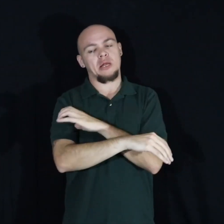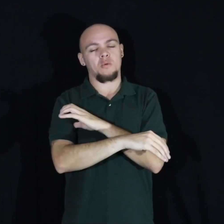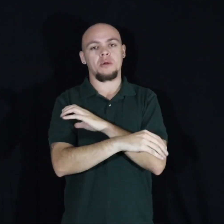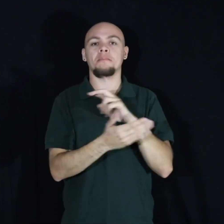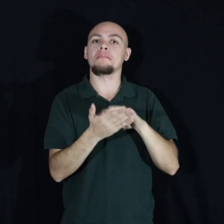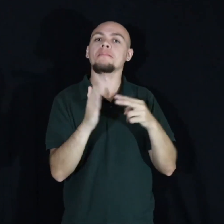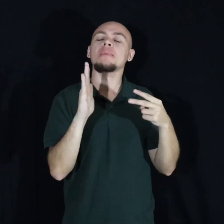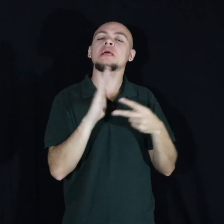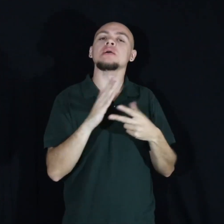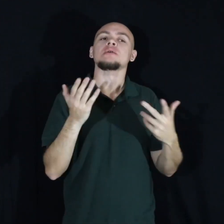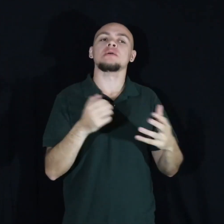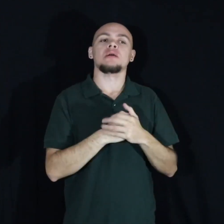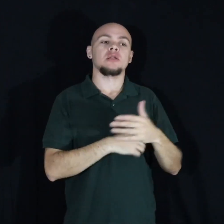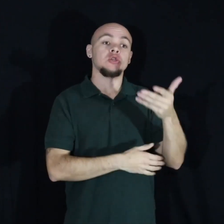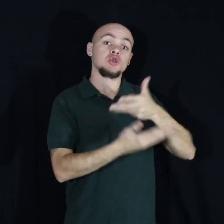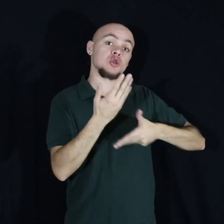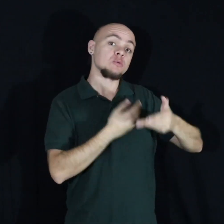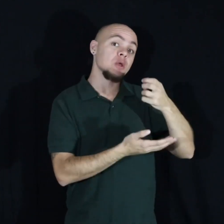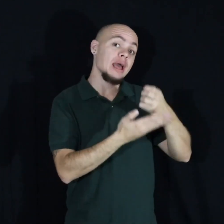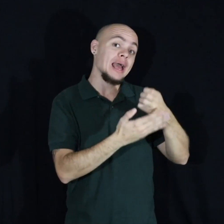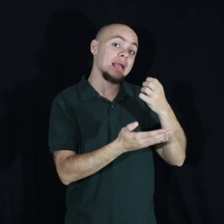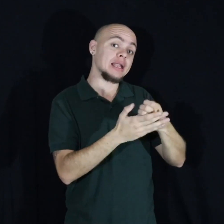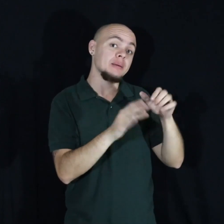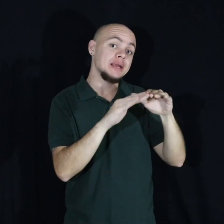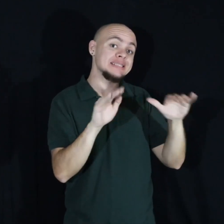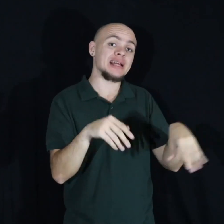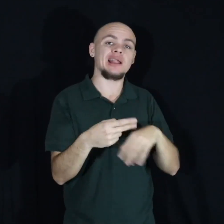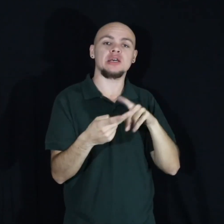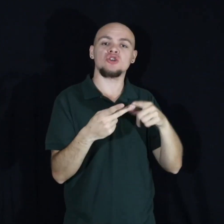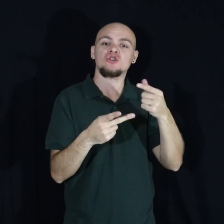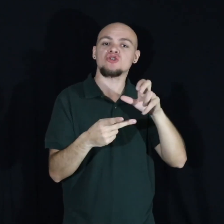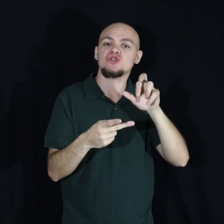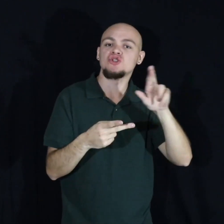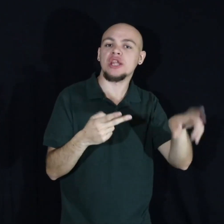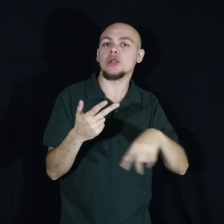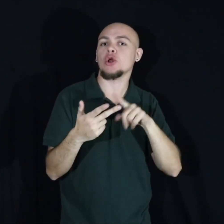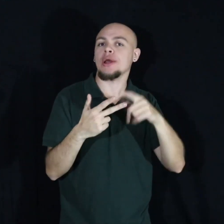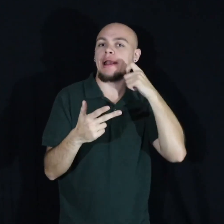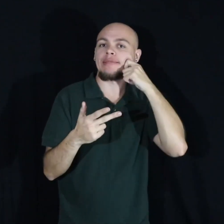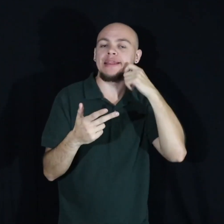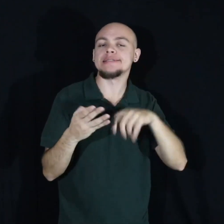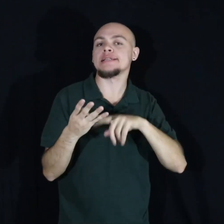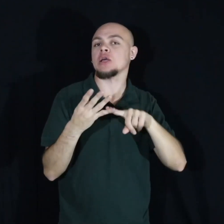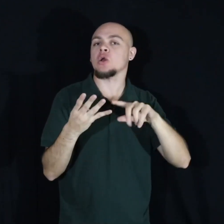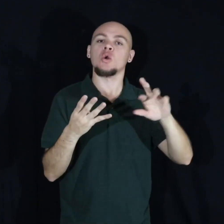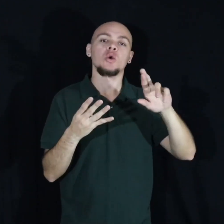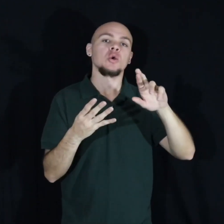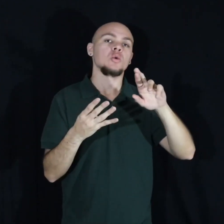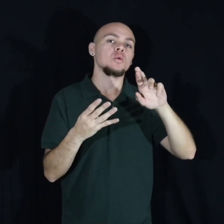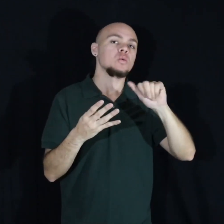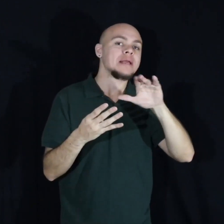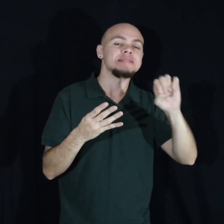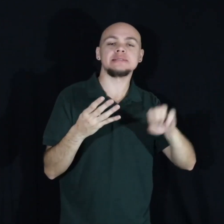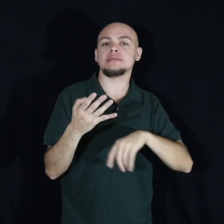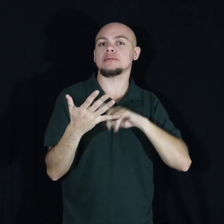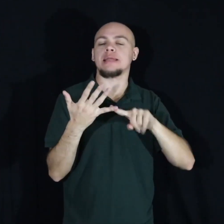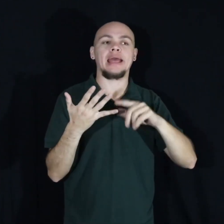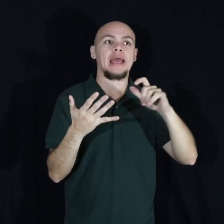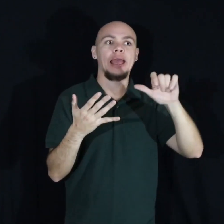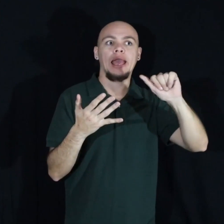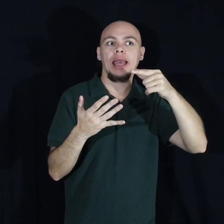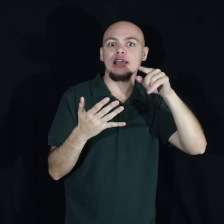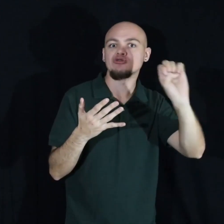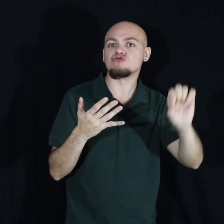transcends socioeconomic status, gender, ethnicity, religion, age, and any other identifier that